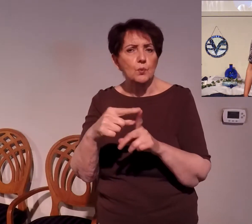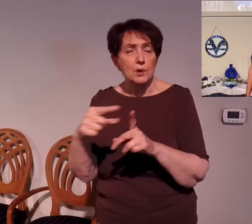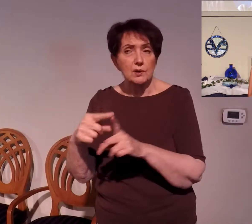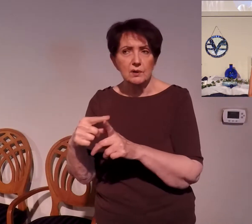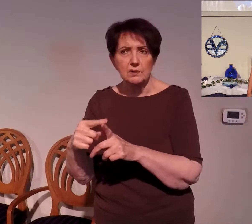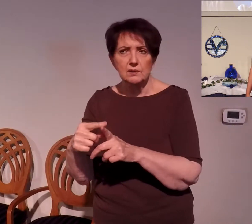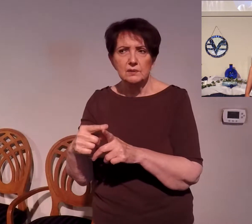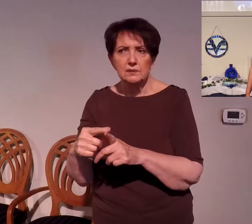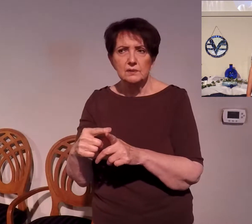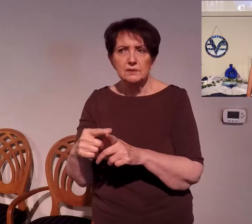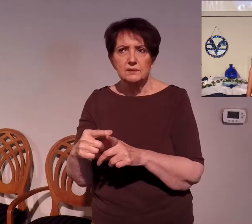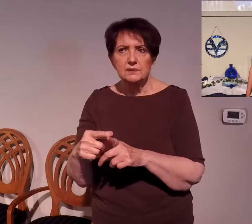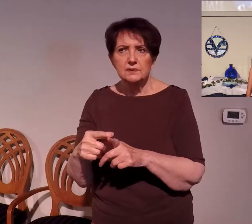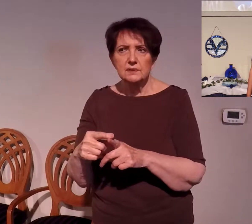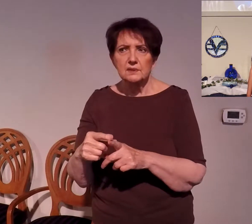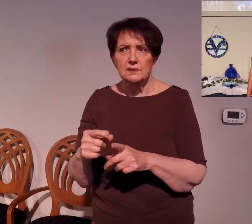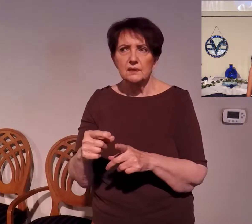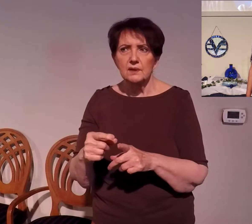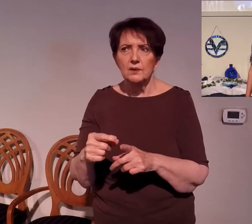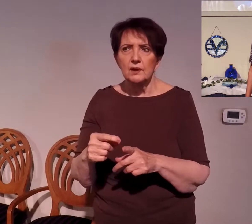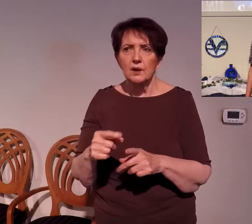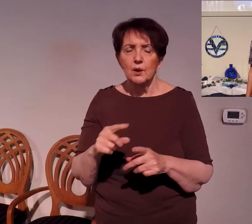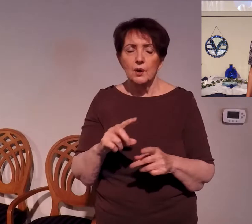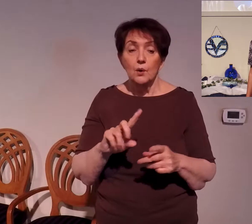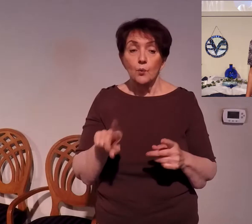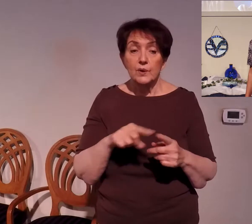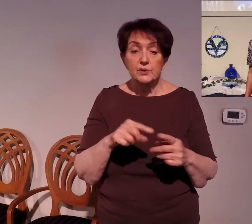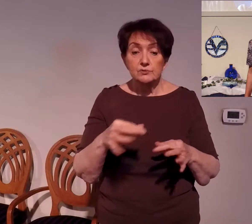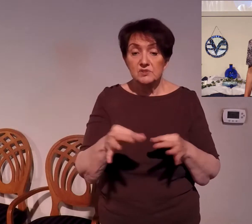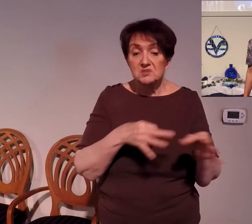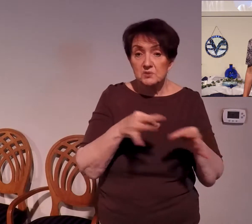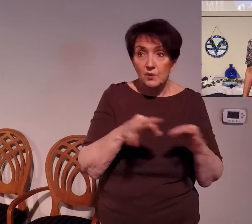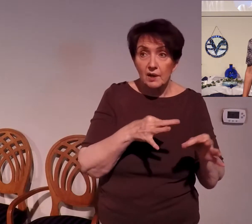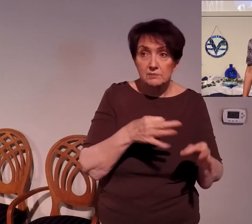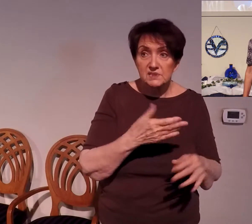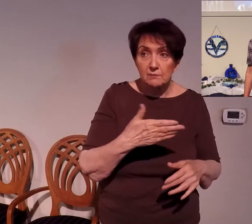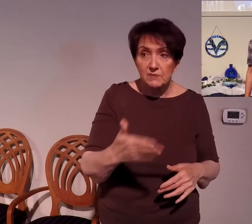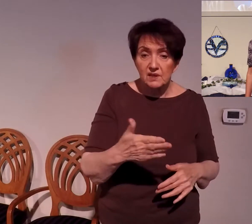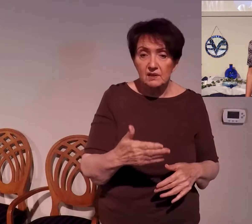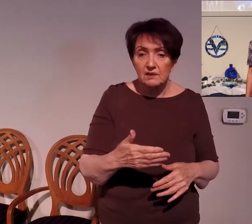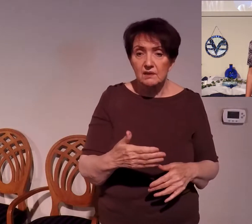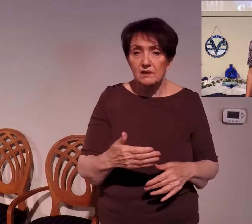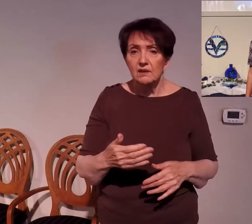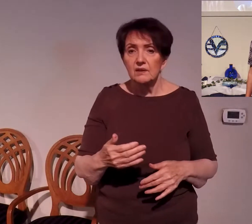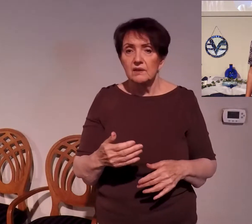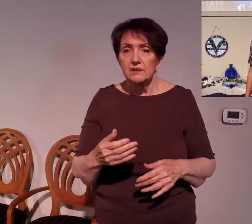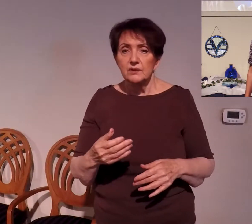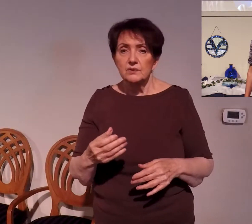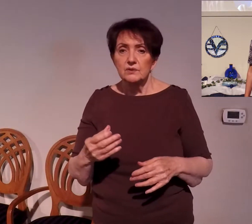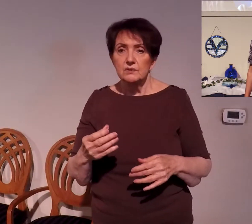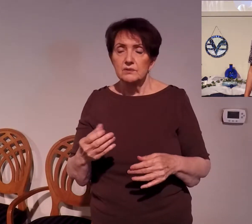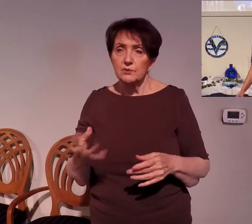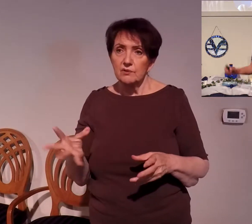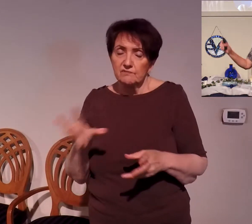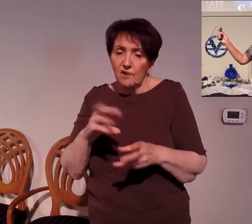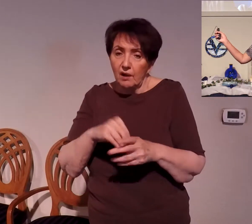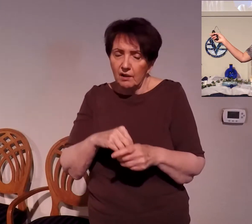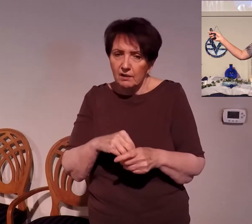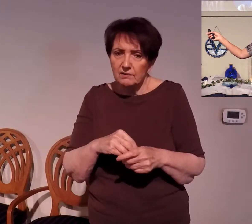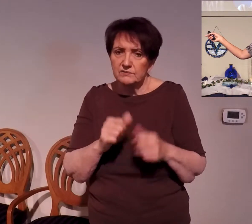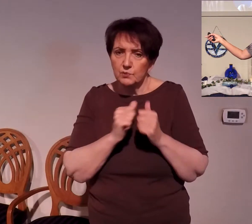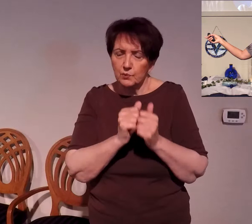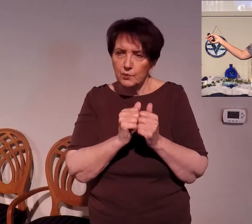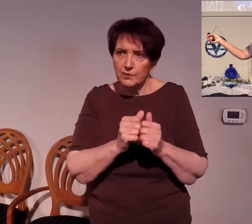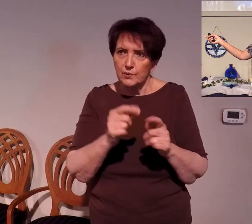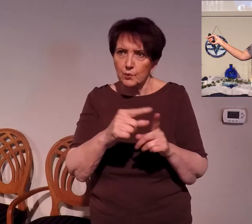treatment is because when you are describing something in such a way that you're engaged with it, you can't actually